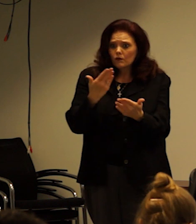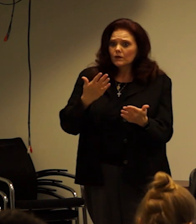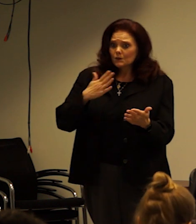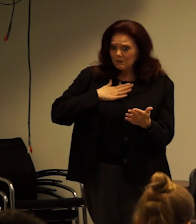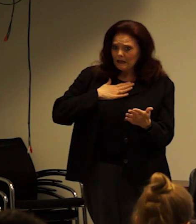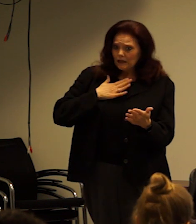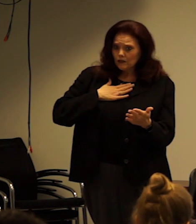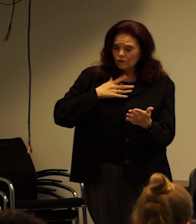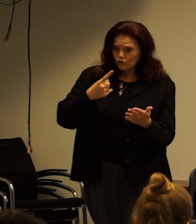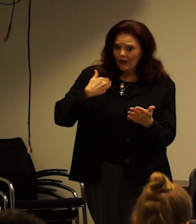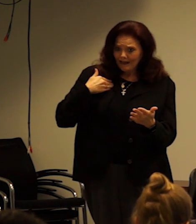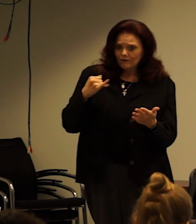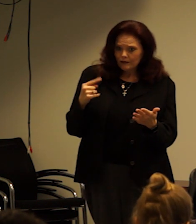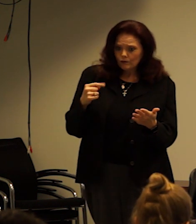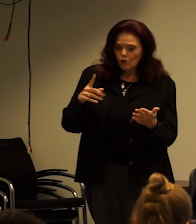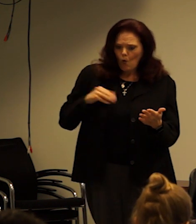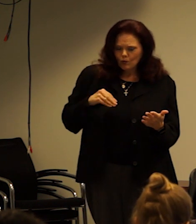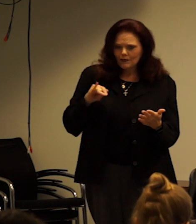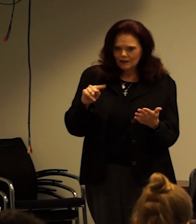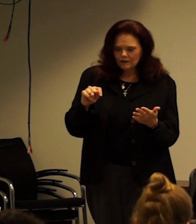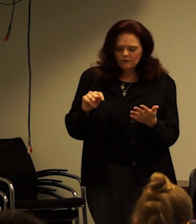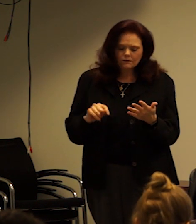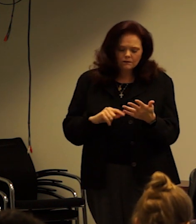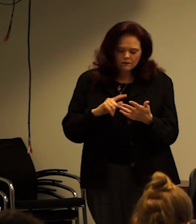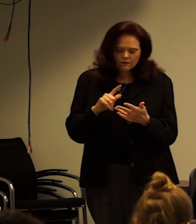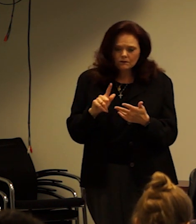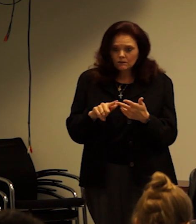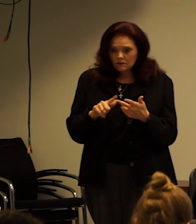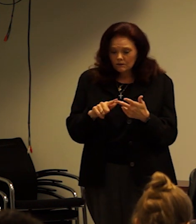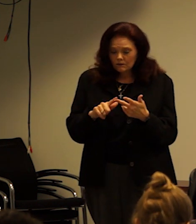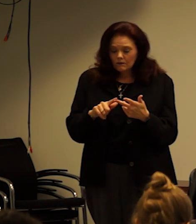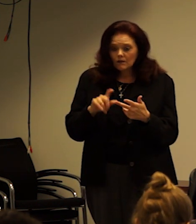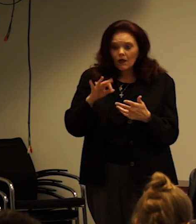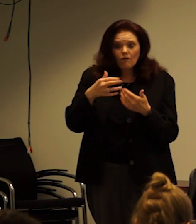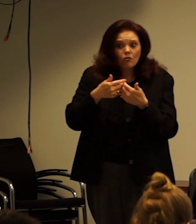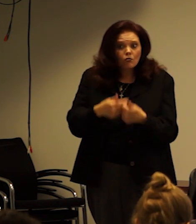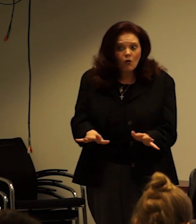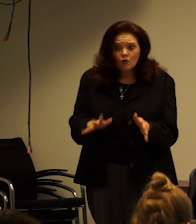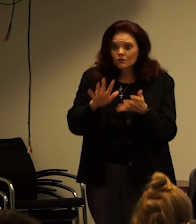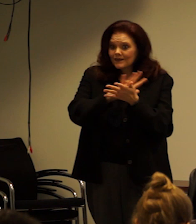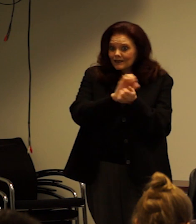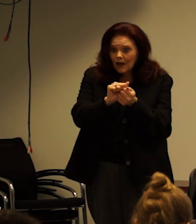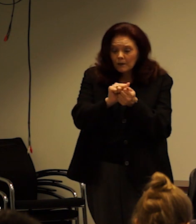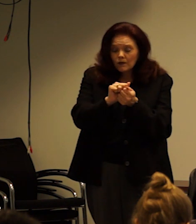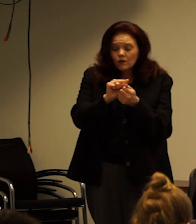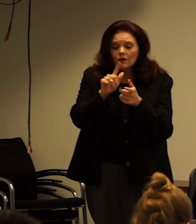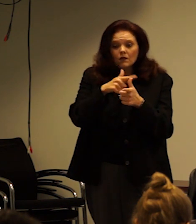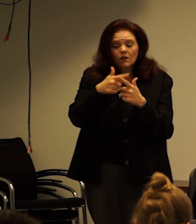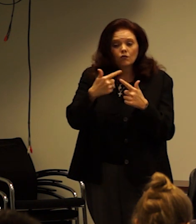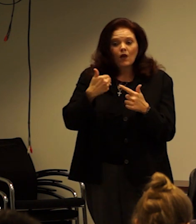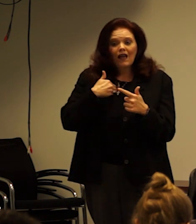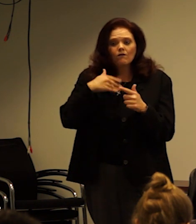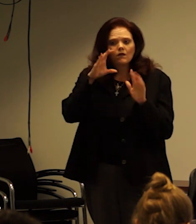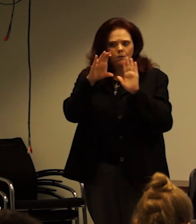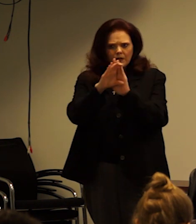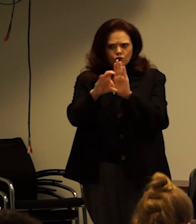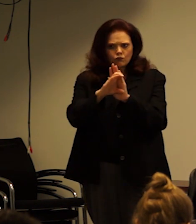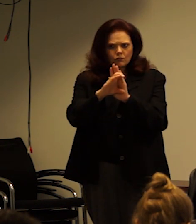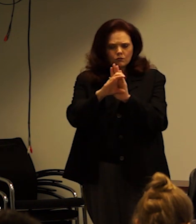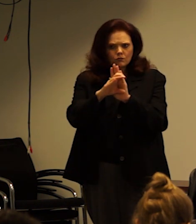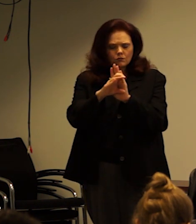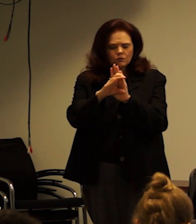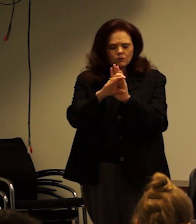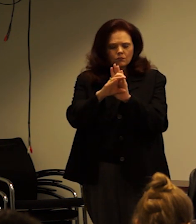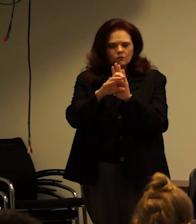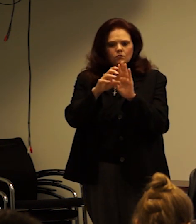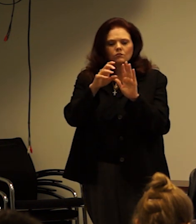it, you know? Okay. Three, if it's lost or damaged, then you have a photo. You can take a